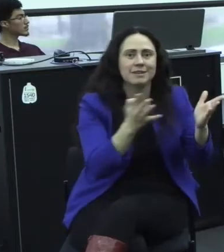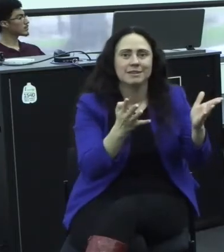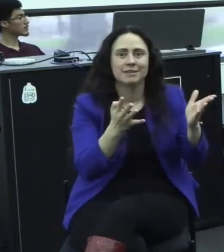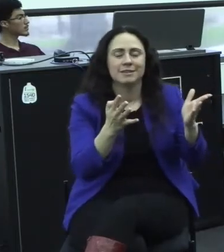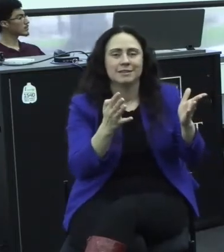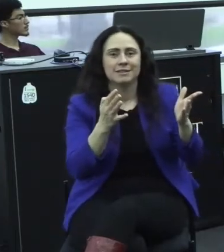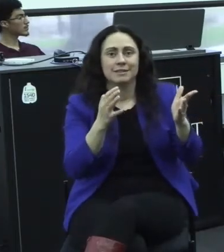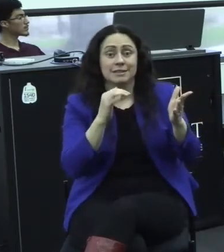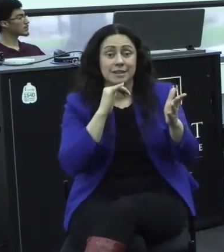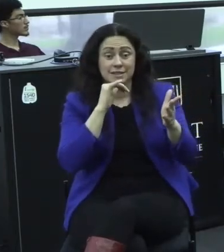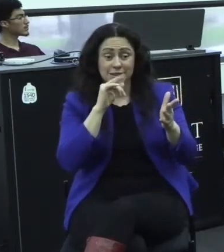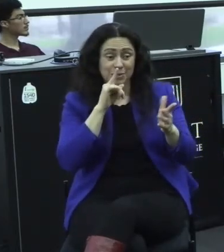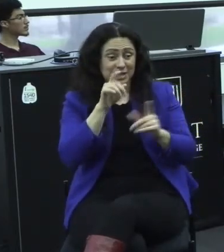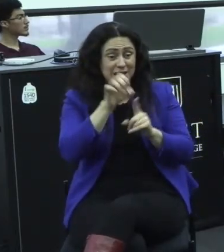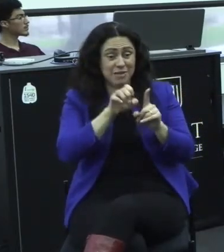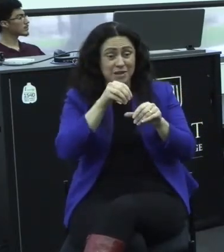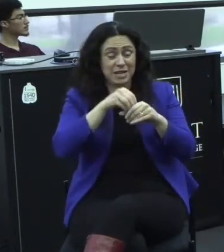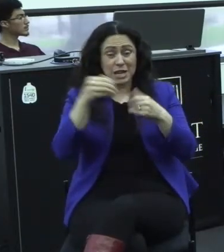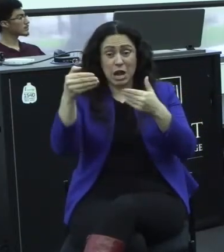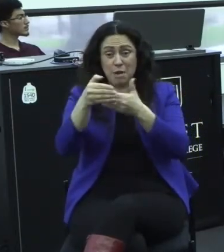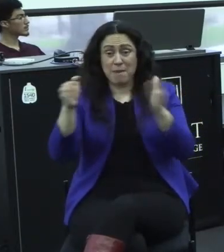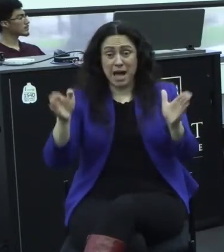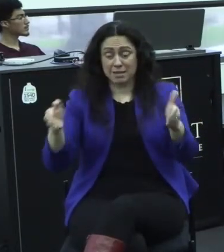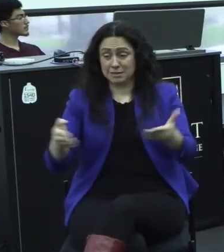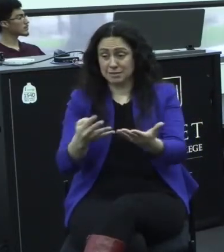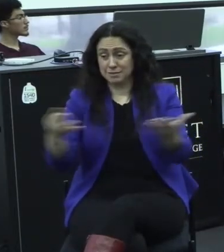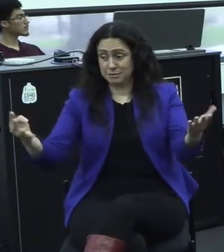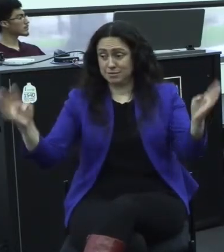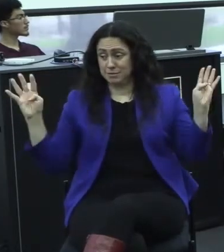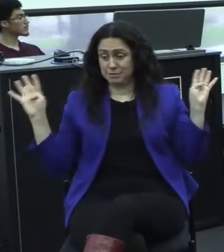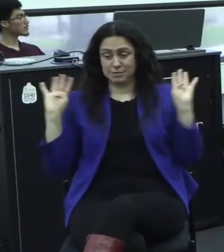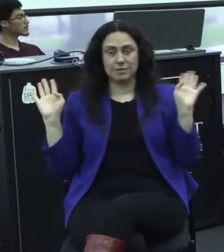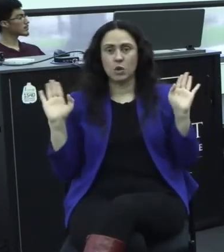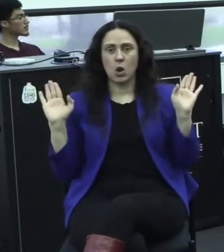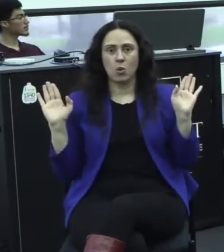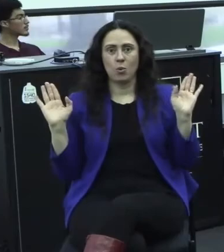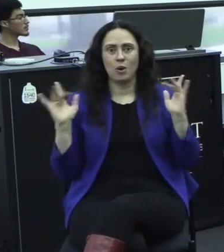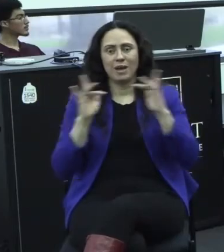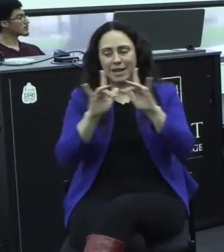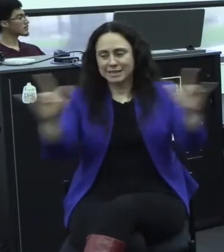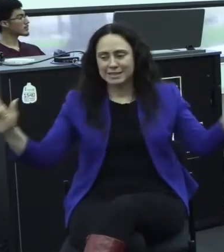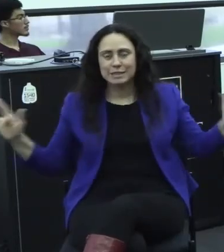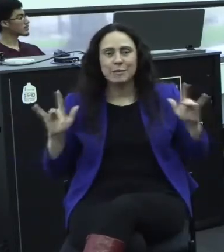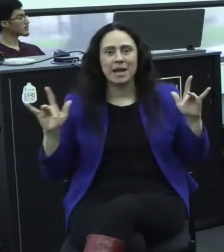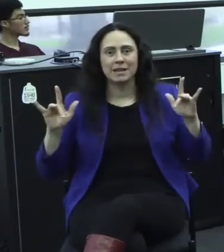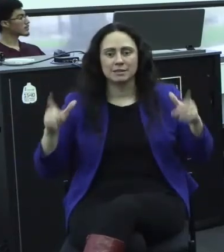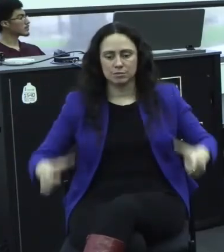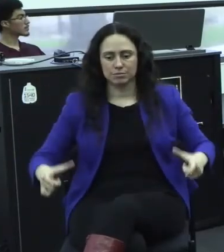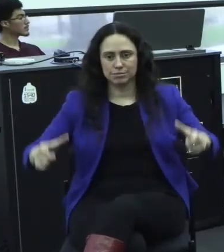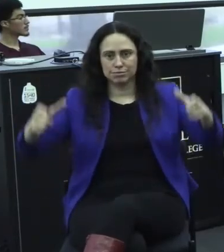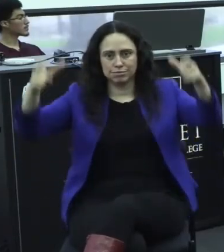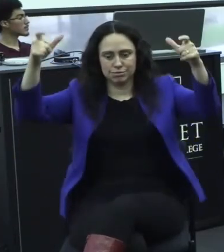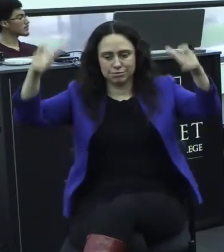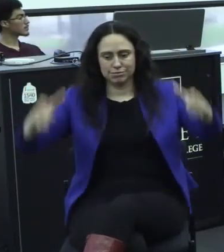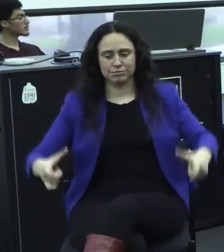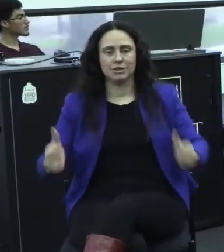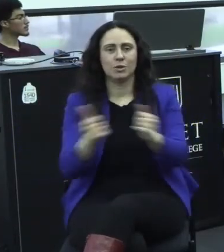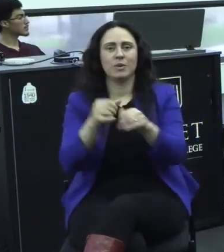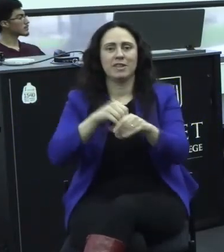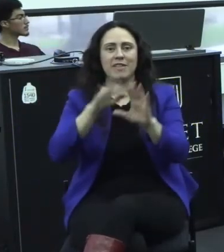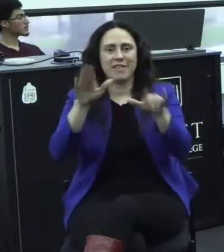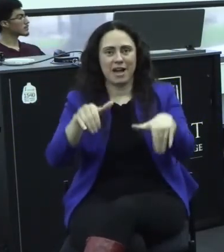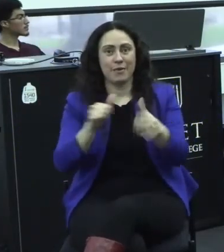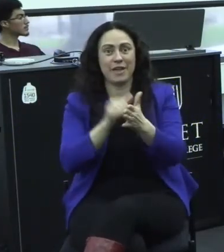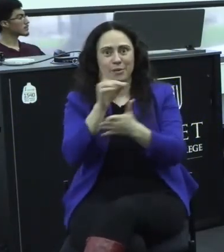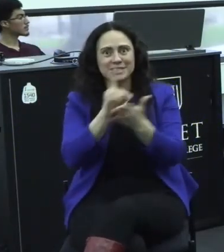it's not even an elevator that's in a box. It's an elevator that becomes a space within the house. This is actually was designed